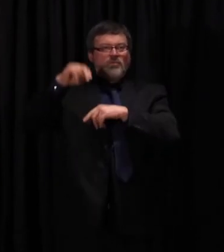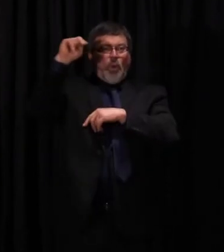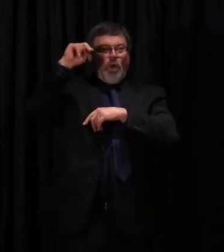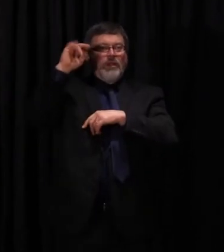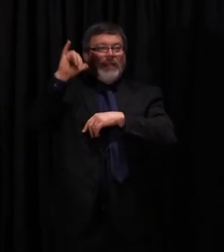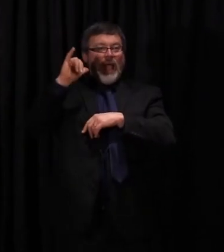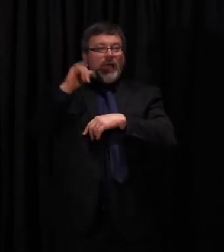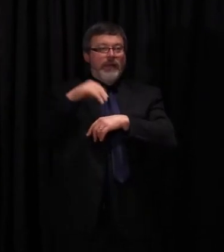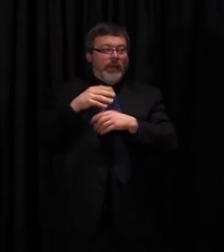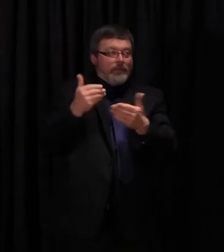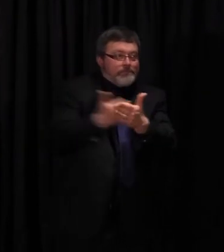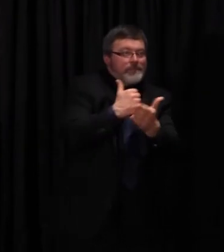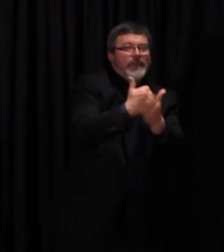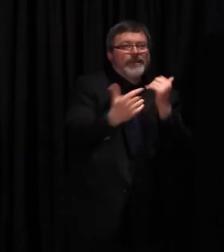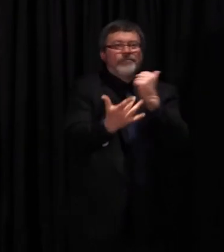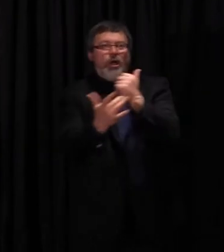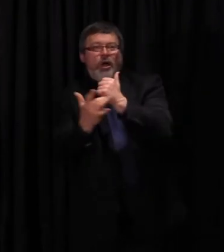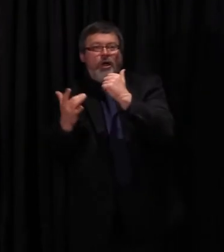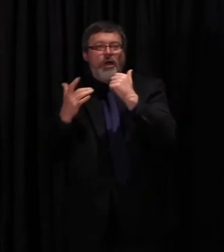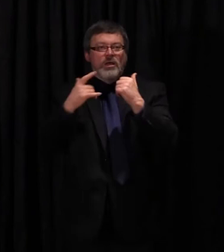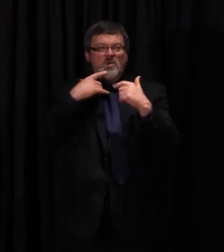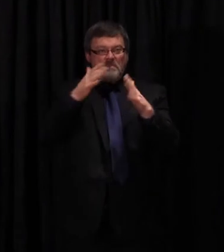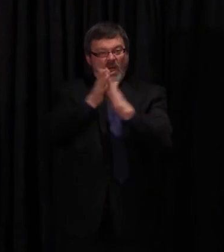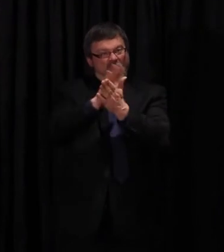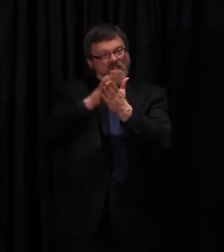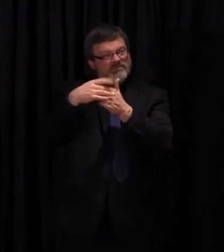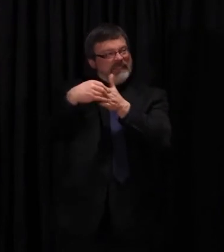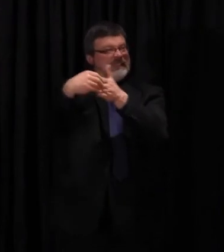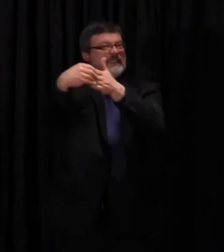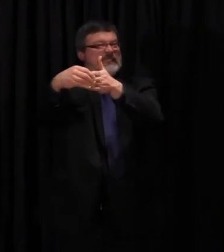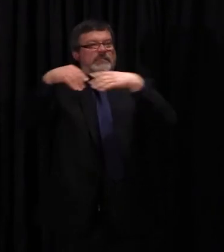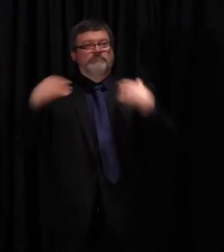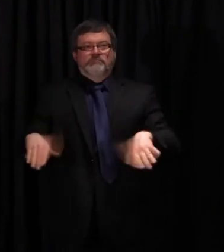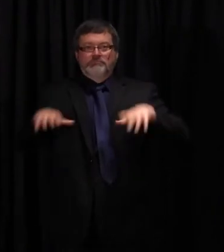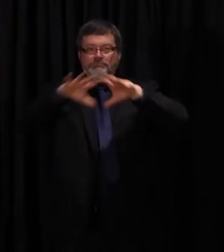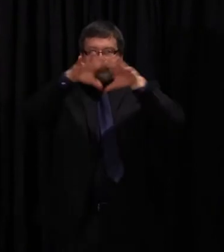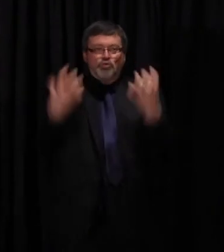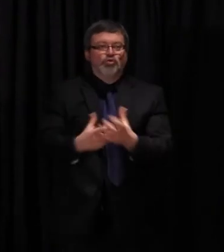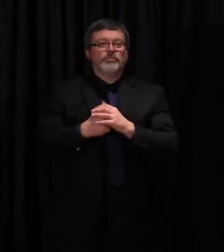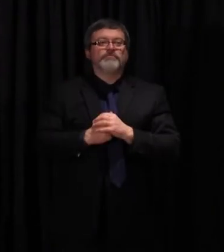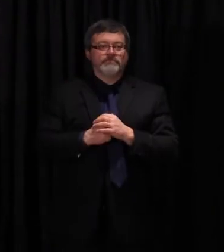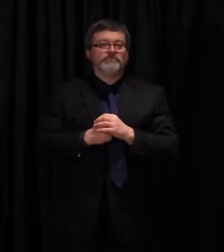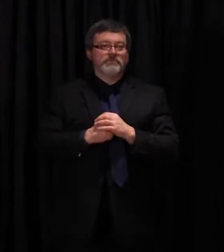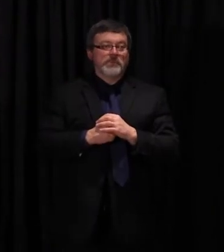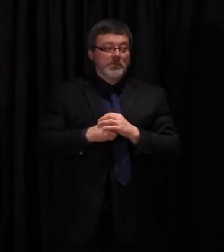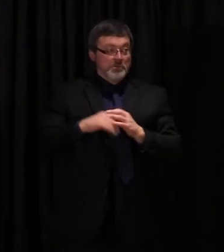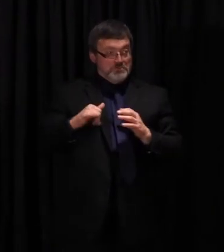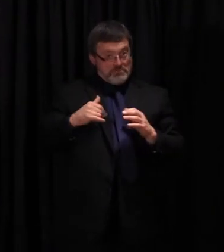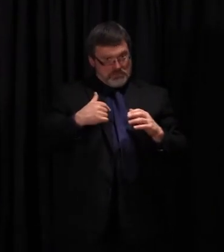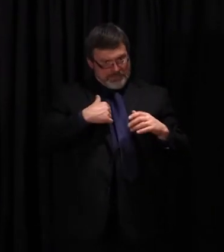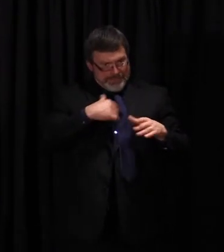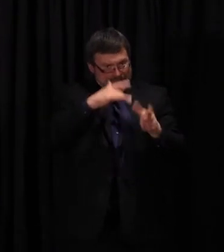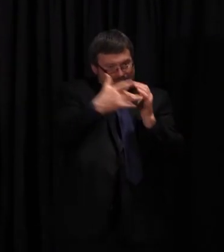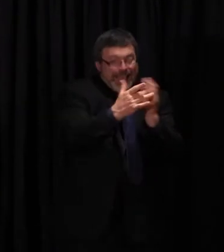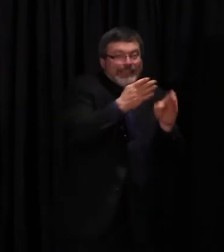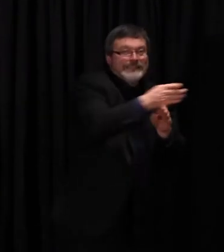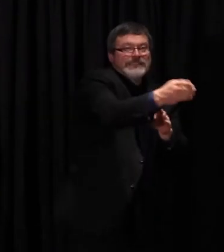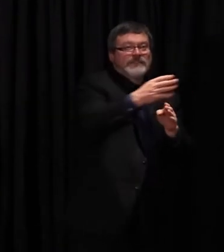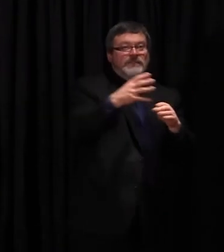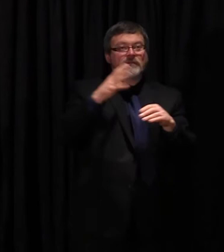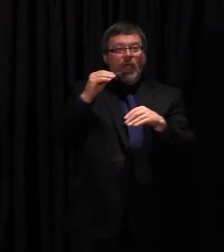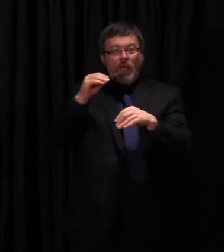become global leaders in order to grow our tech and climate sectors right here in Vermont.